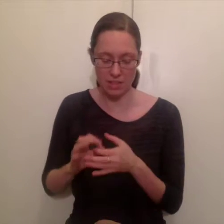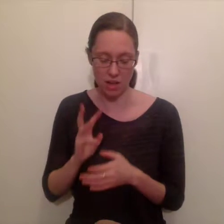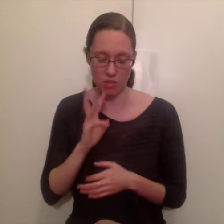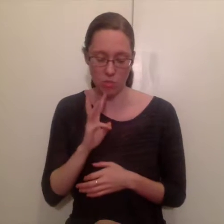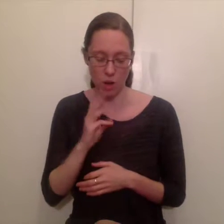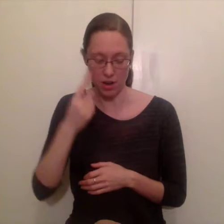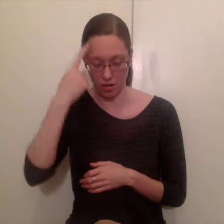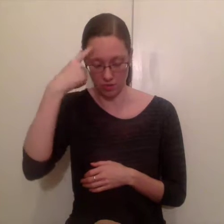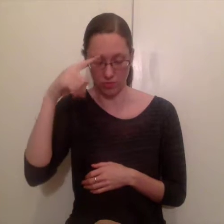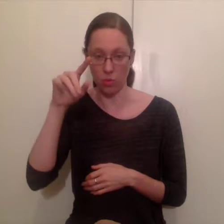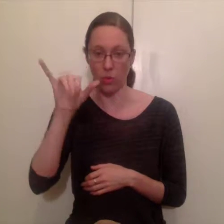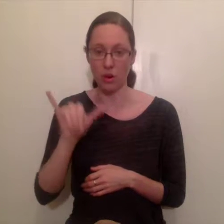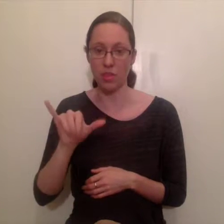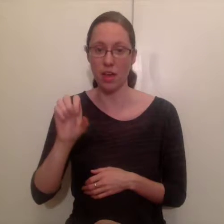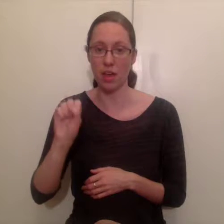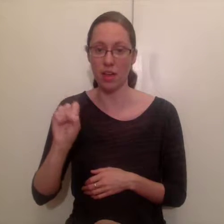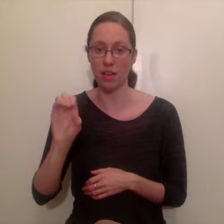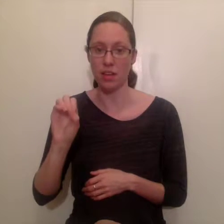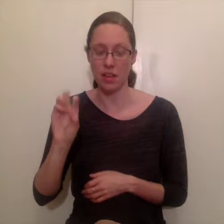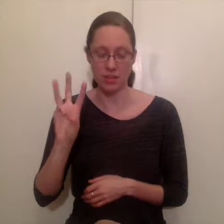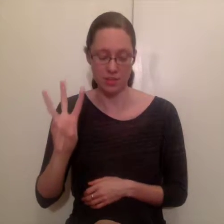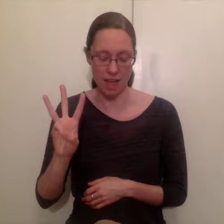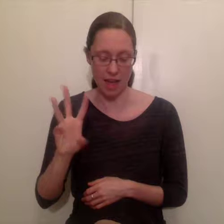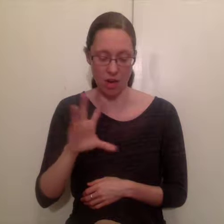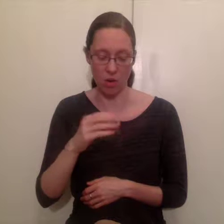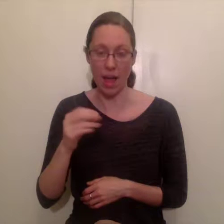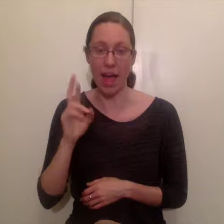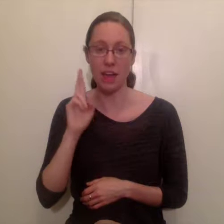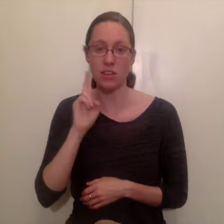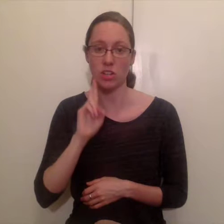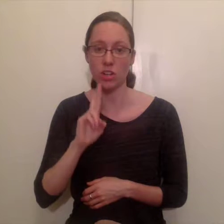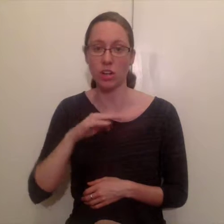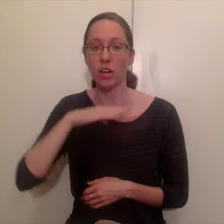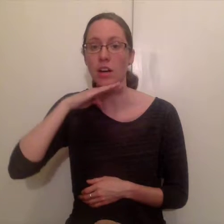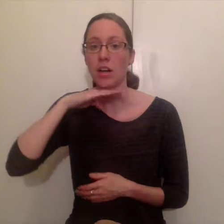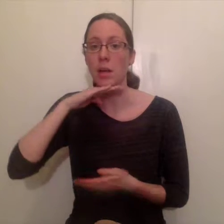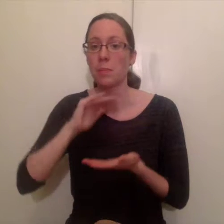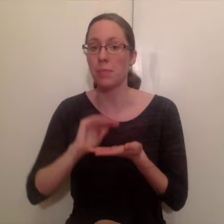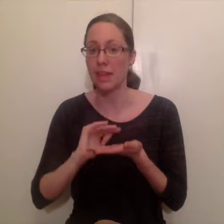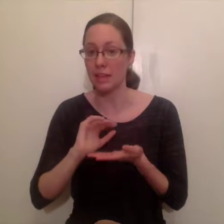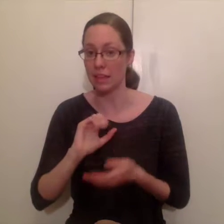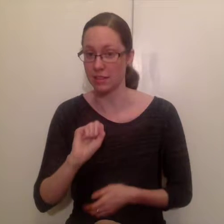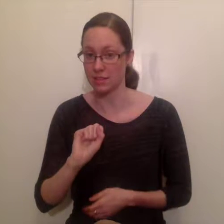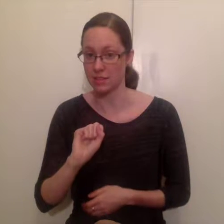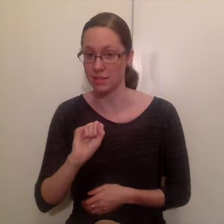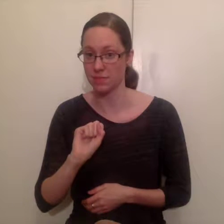of water for the sow and her piglets.